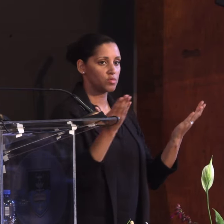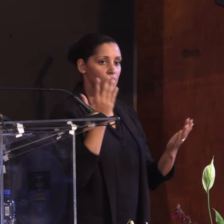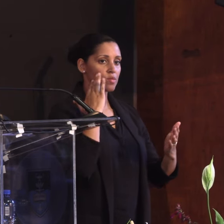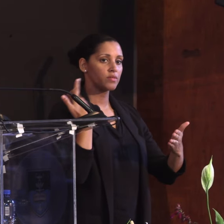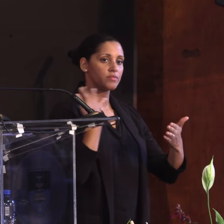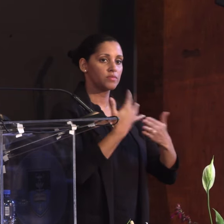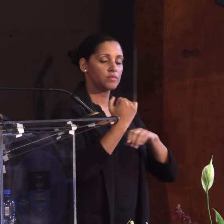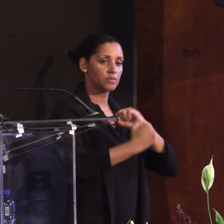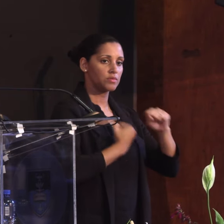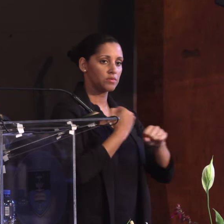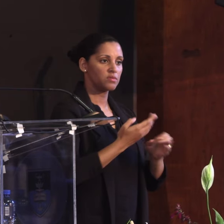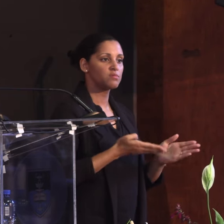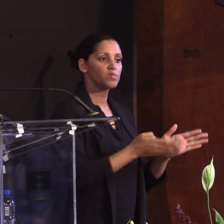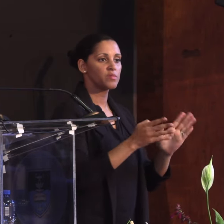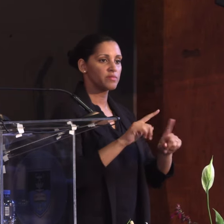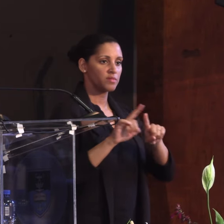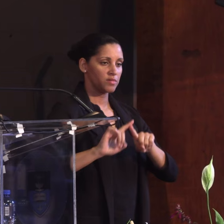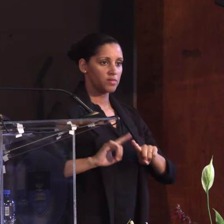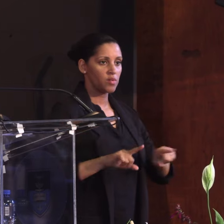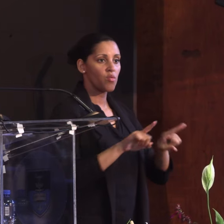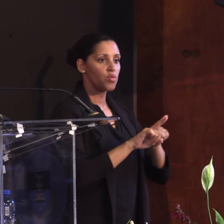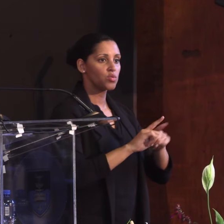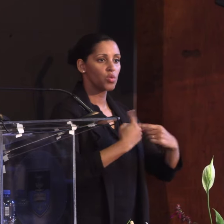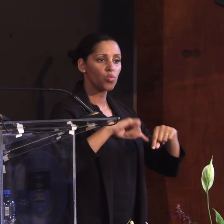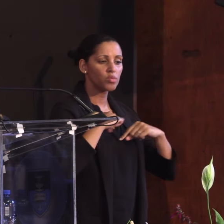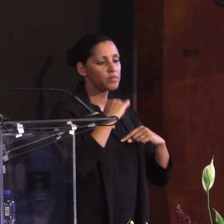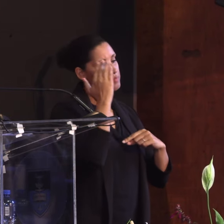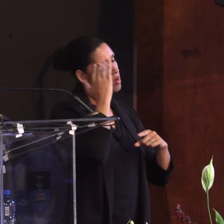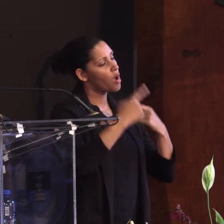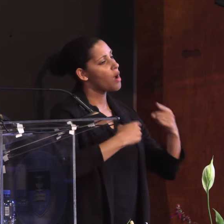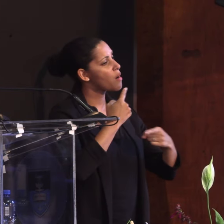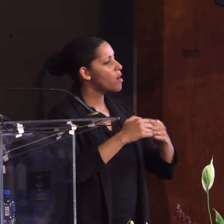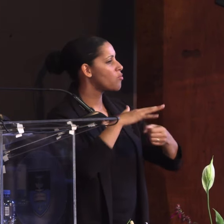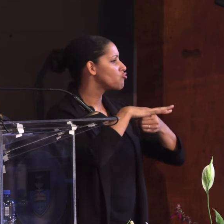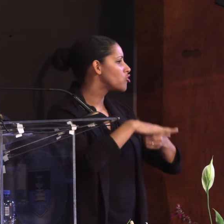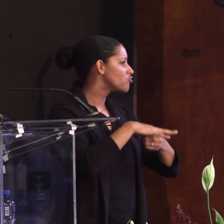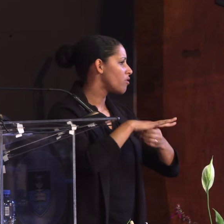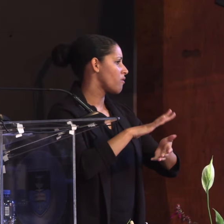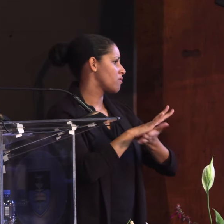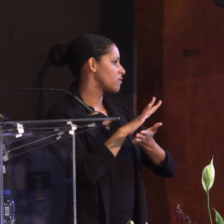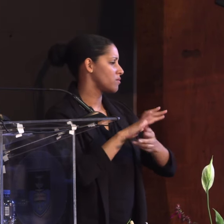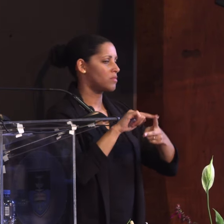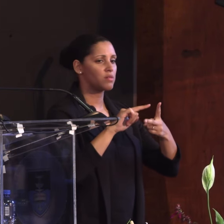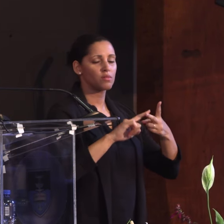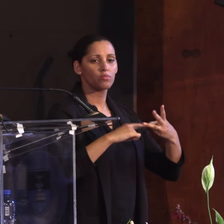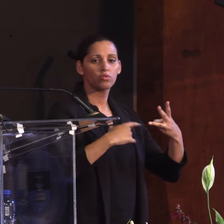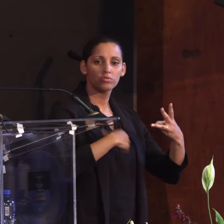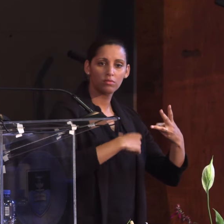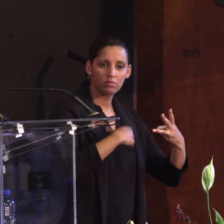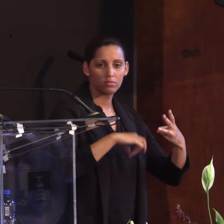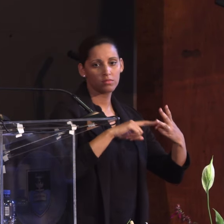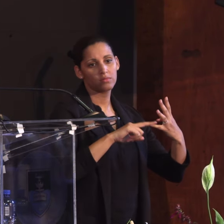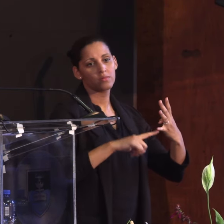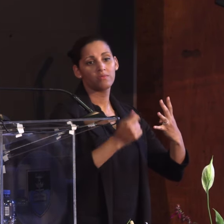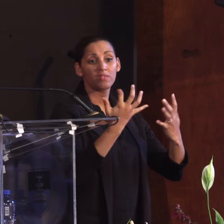study. We're all too conscious of the pressures, academic, personal, financial, and of